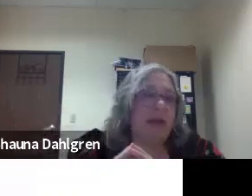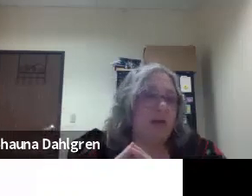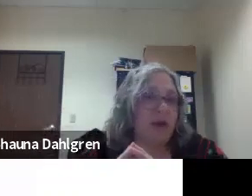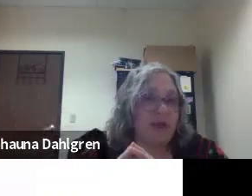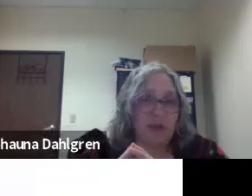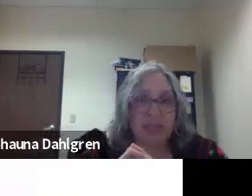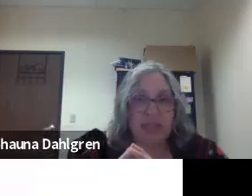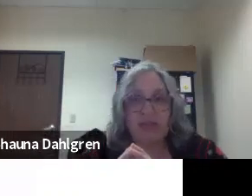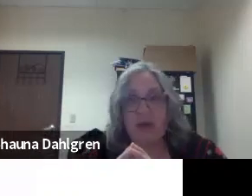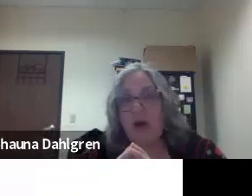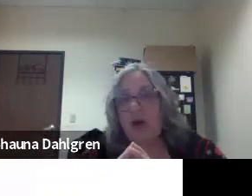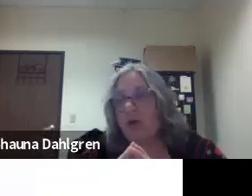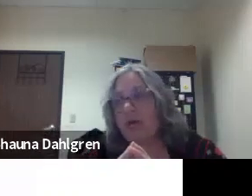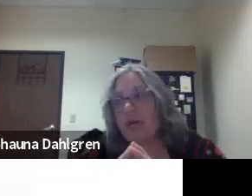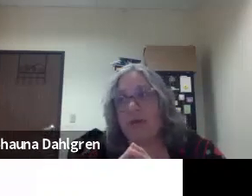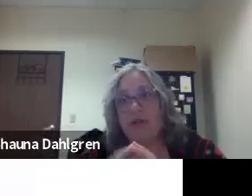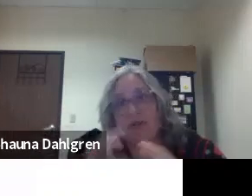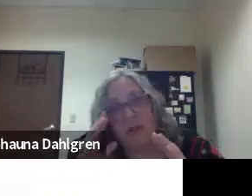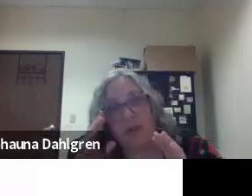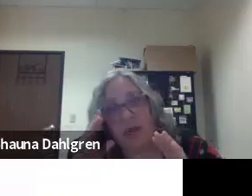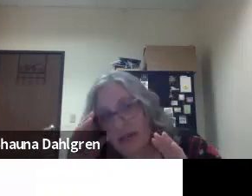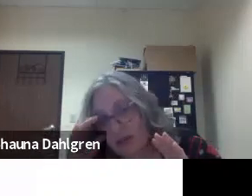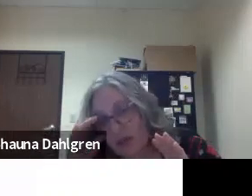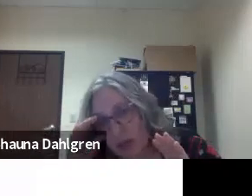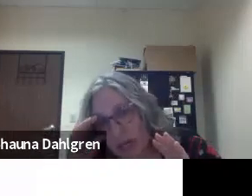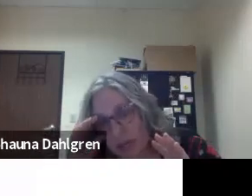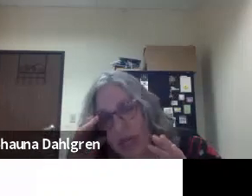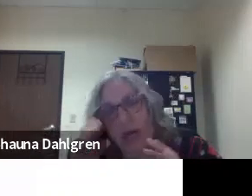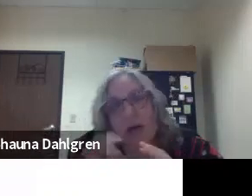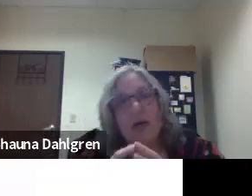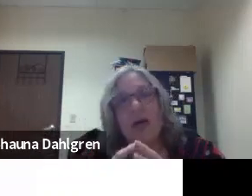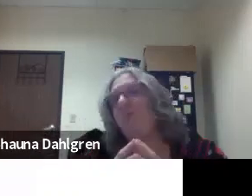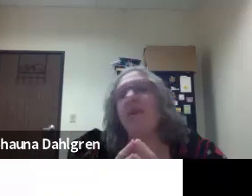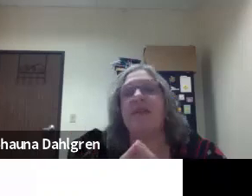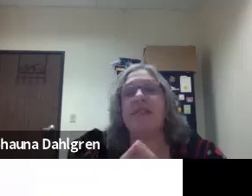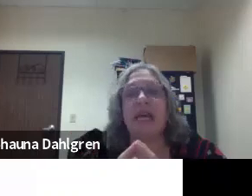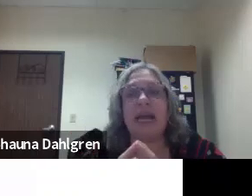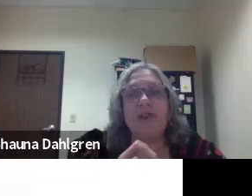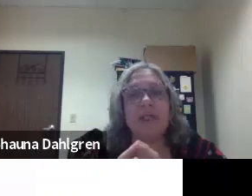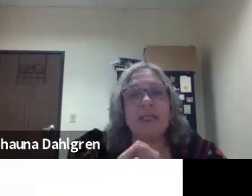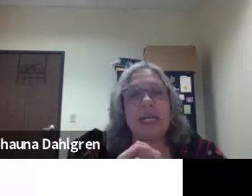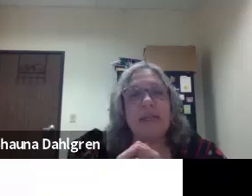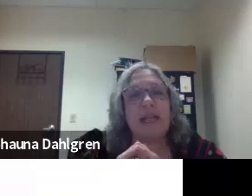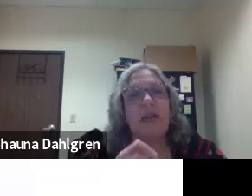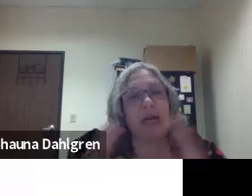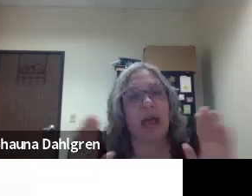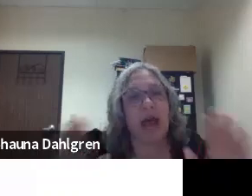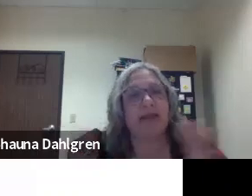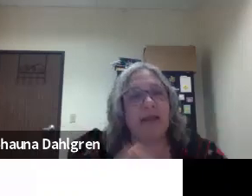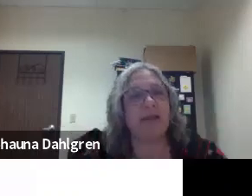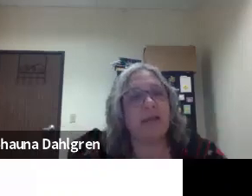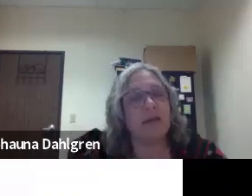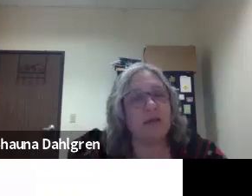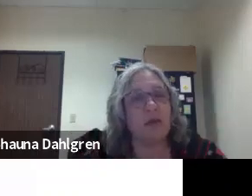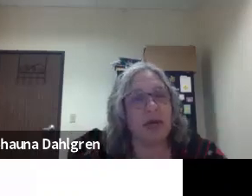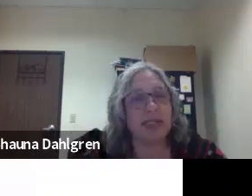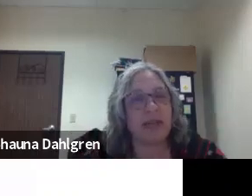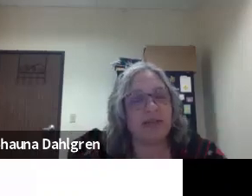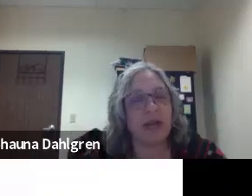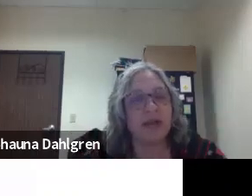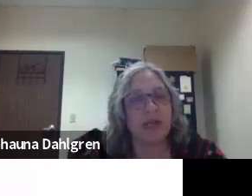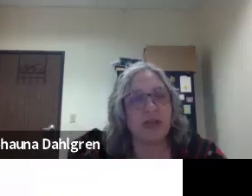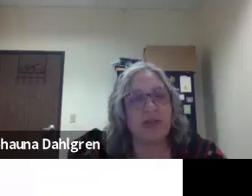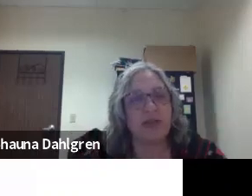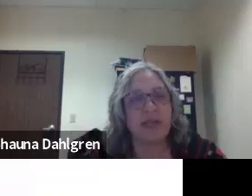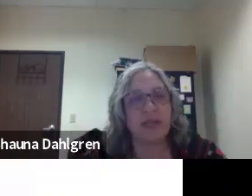with Nebraska VR or the Commission for the Blind and Visually Impaired, one of the state agencies, then you can access work